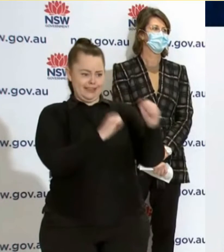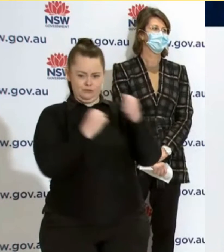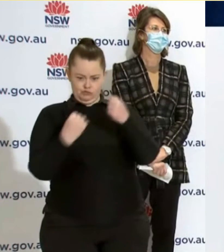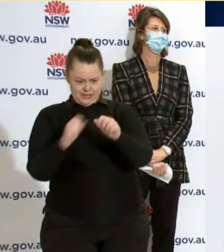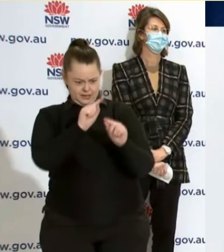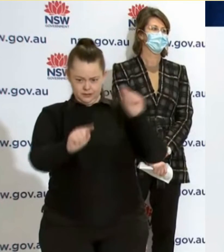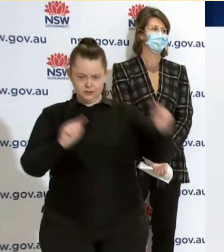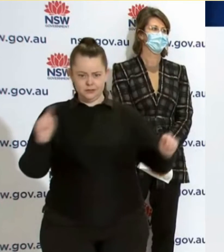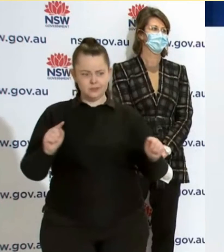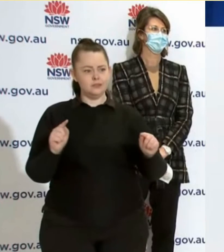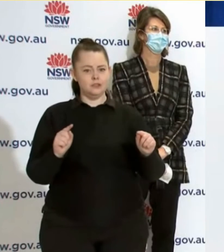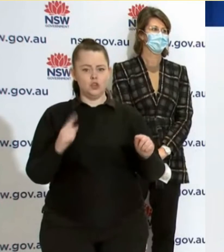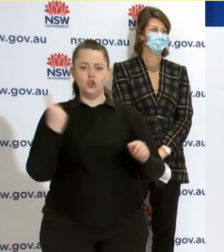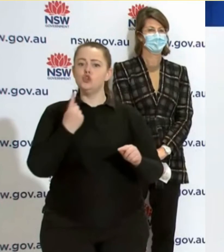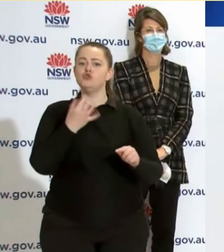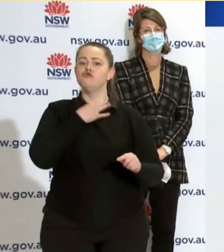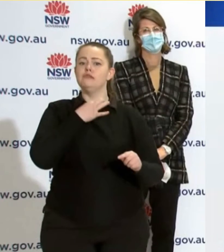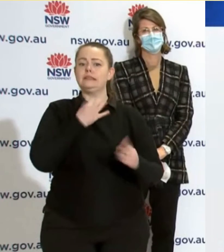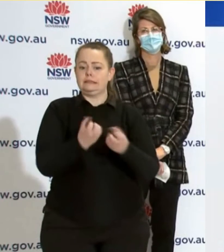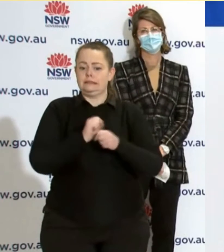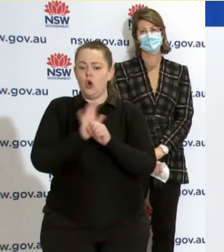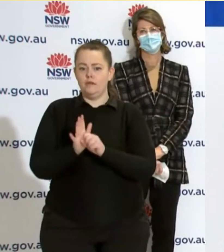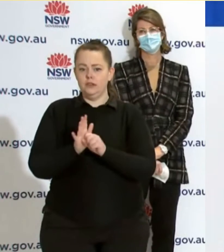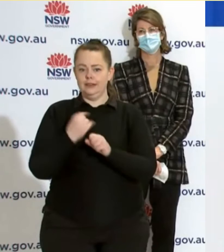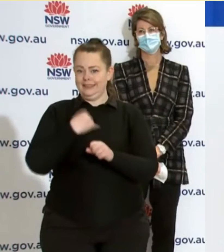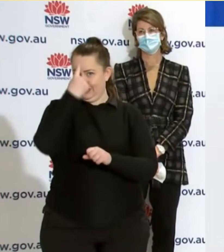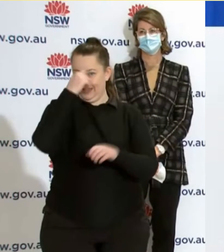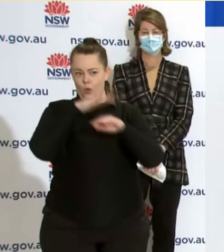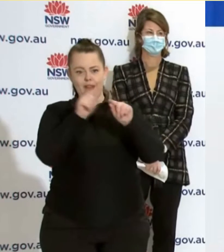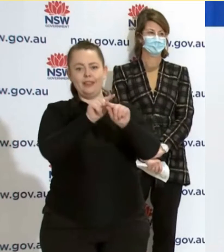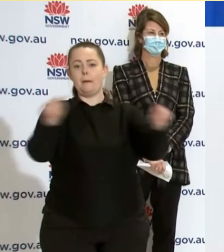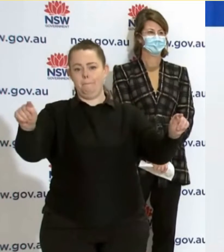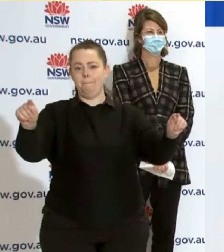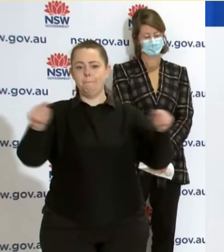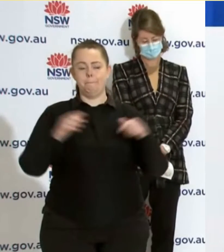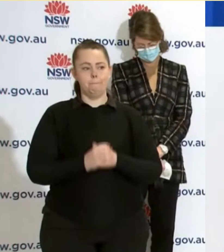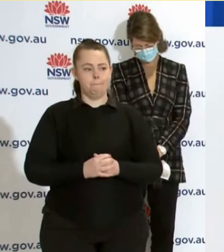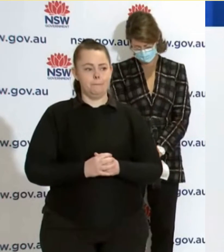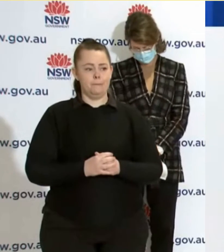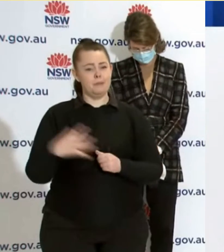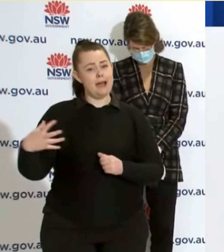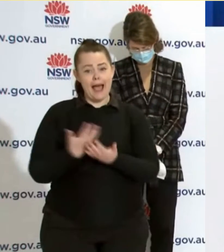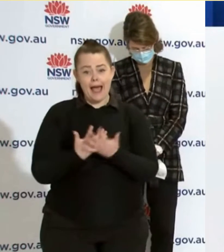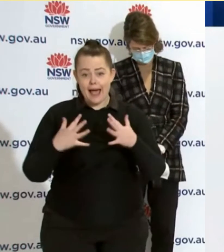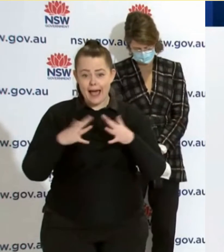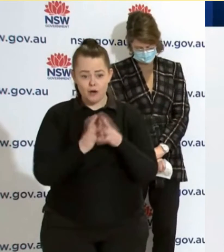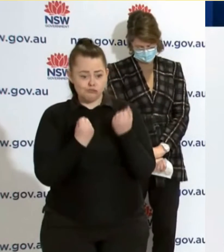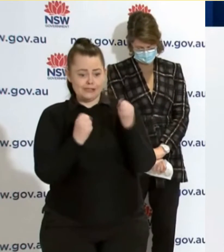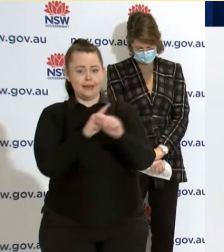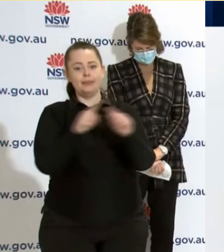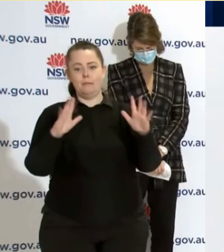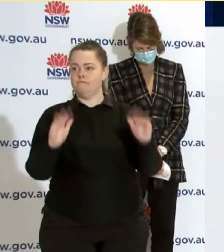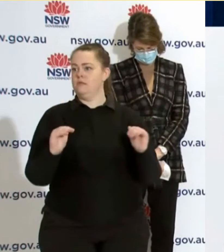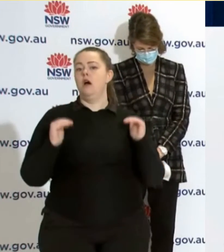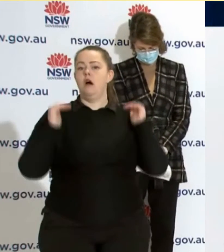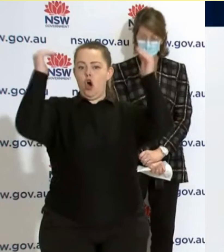that I want a strong equity focus across that vaccination coverage, and we need to have it very high across the